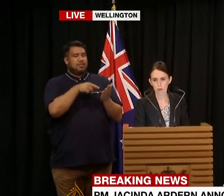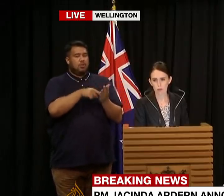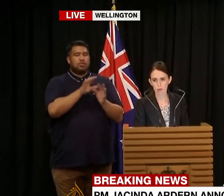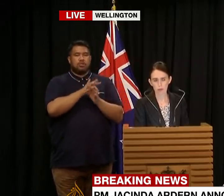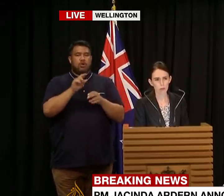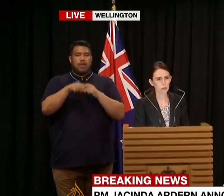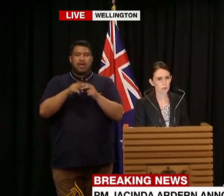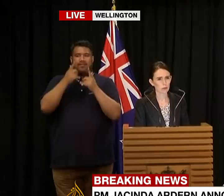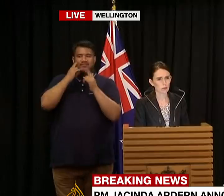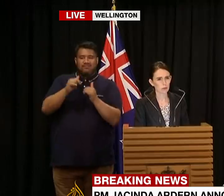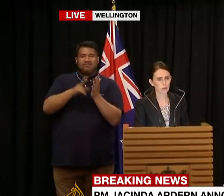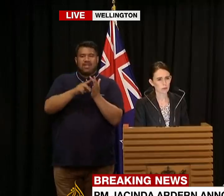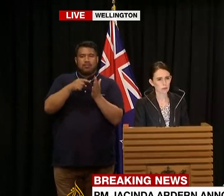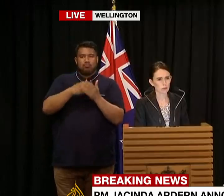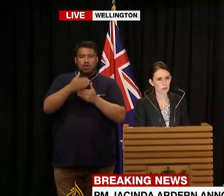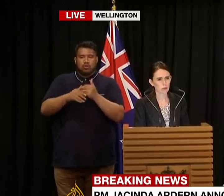licensing. Mm.